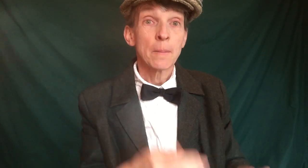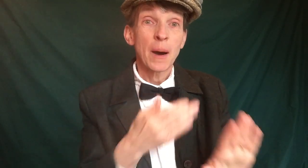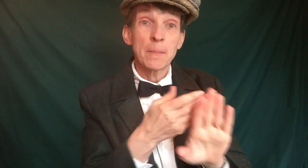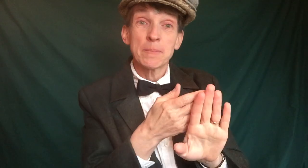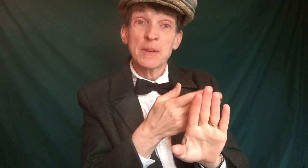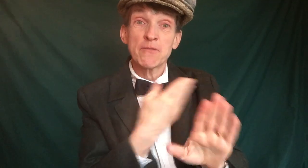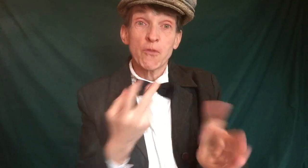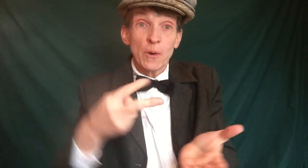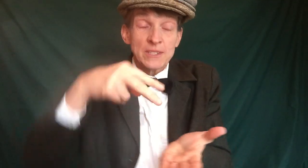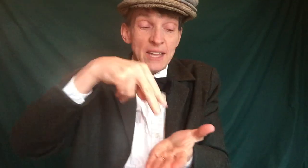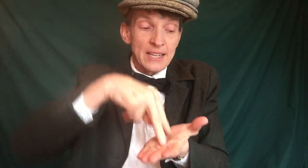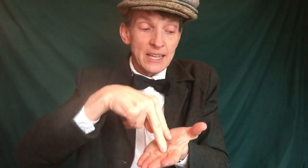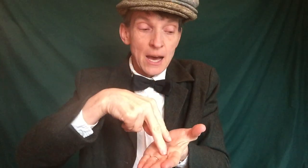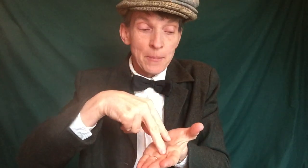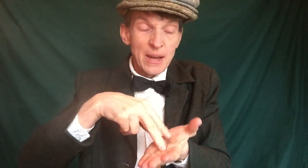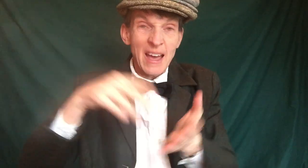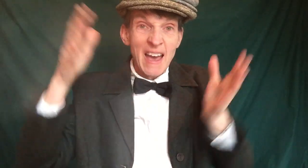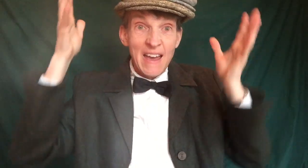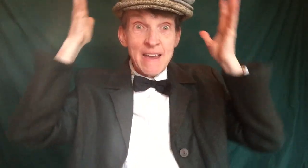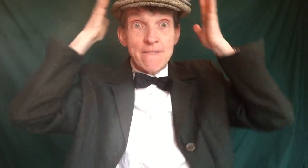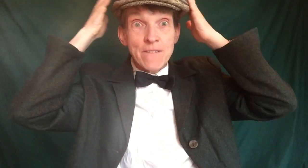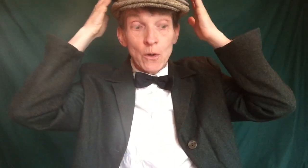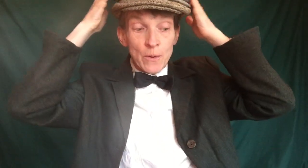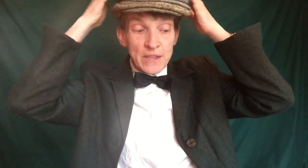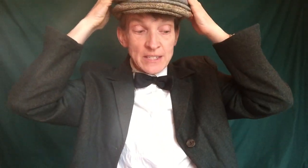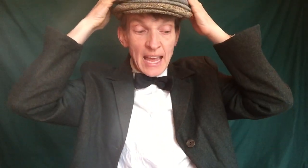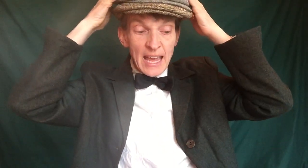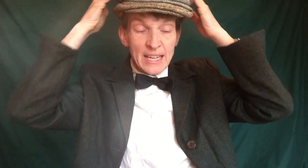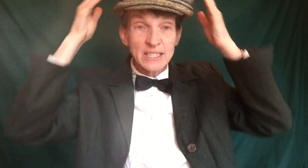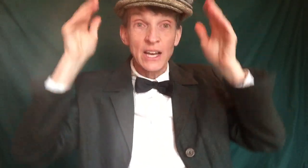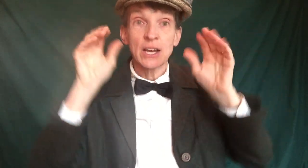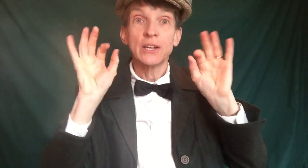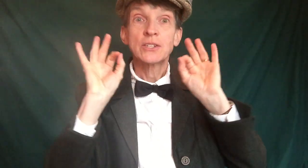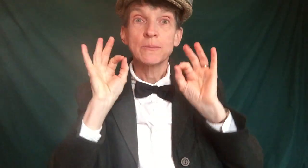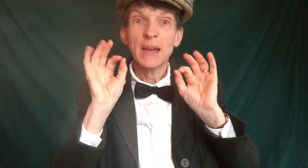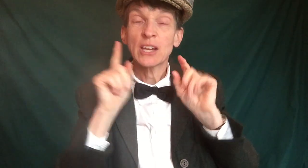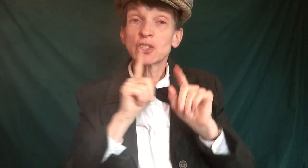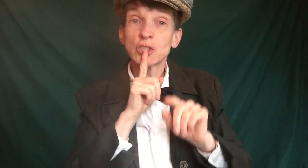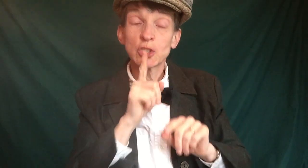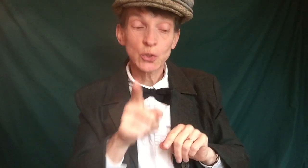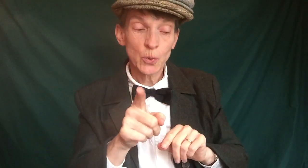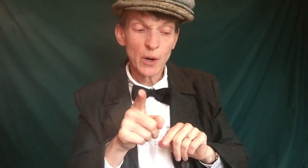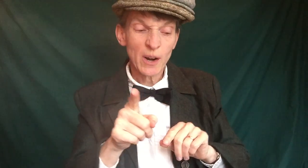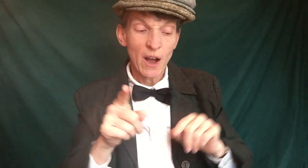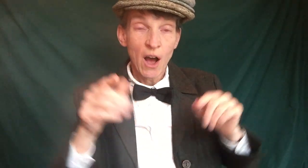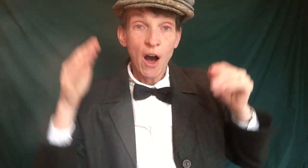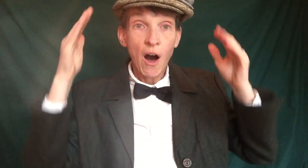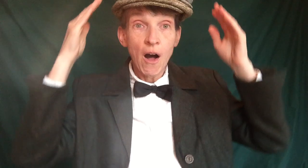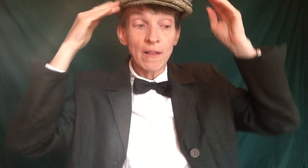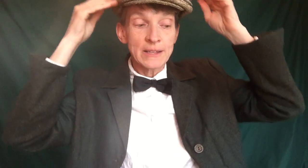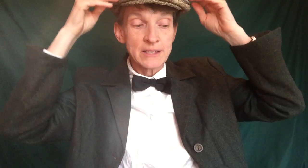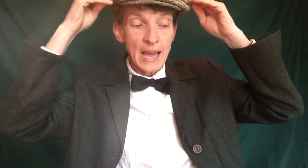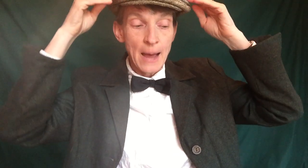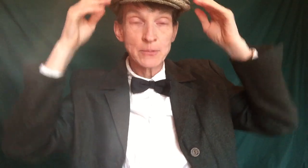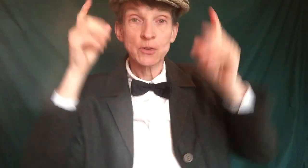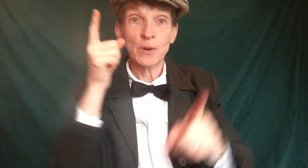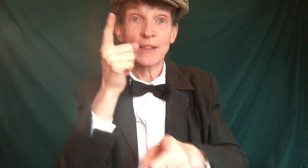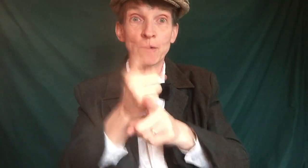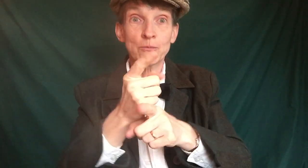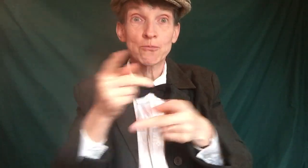But before standing up, he felt with his hand to make sure all his caps were in the